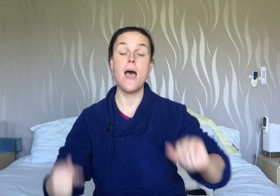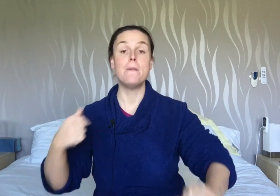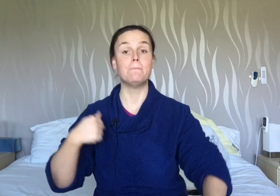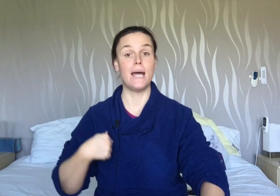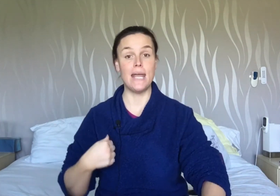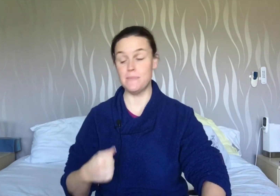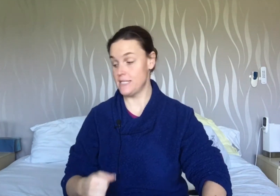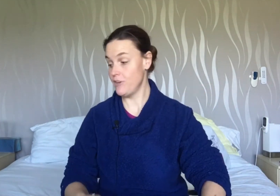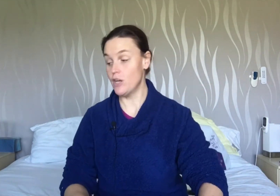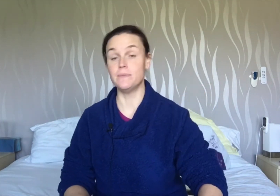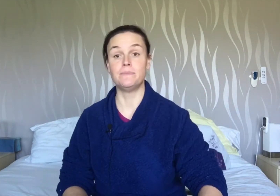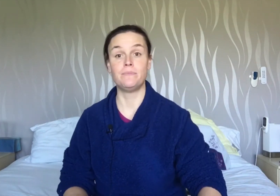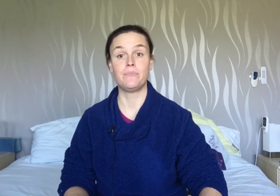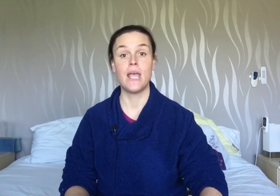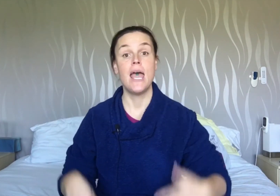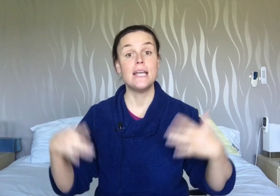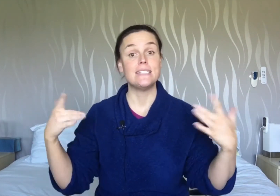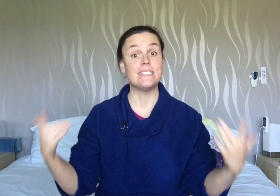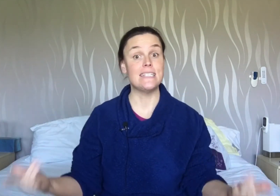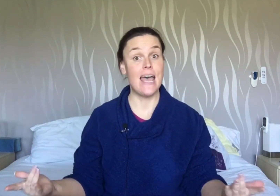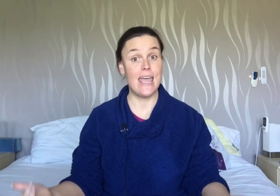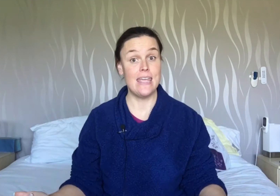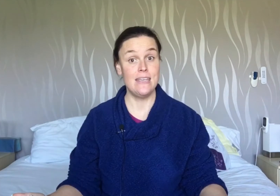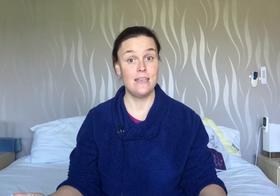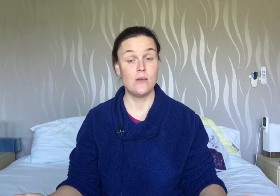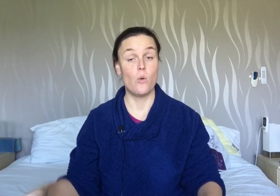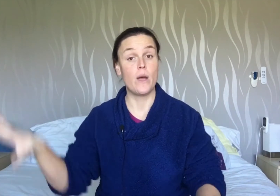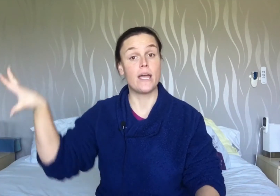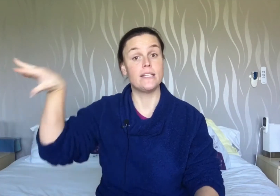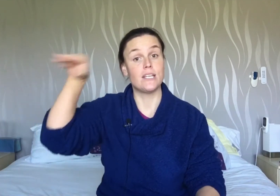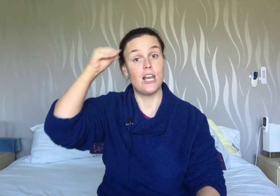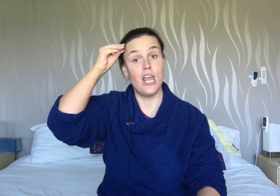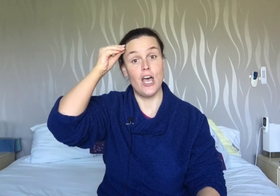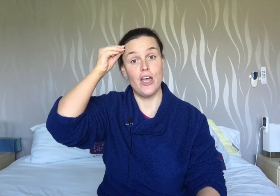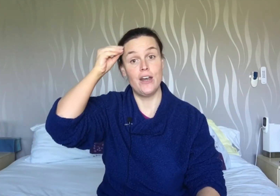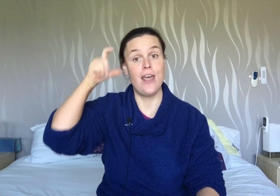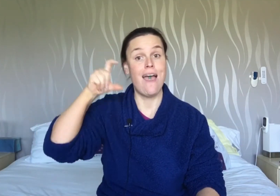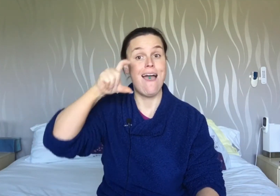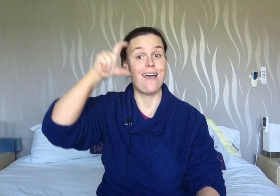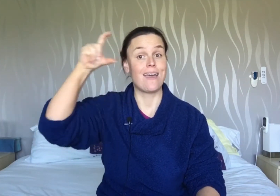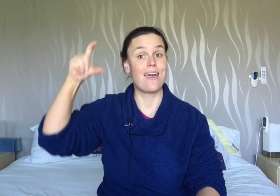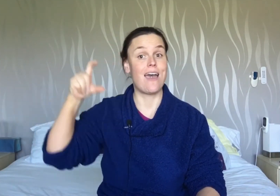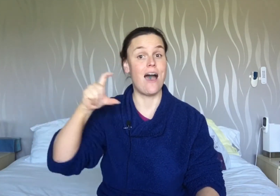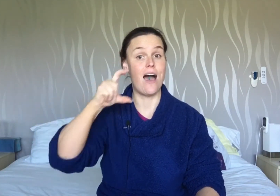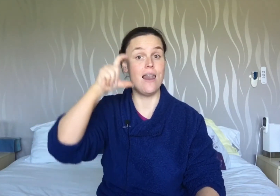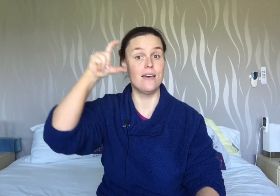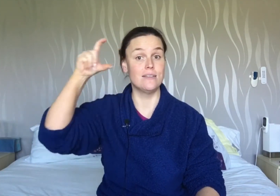My name is Yvonne. Today we're going to learn colours.